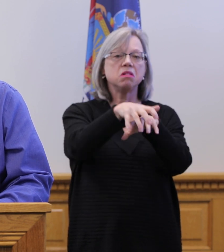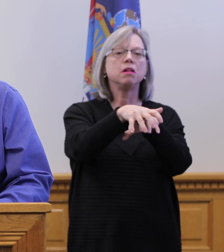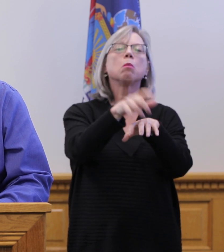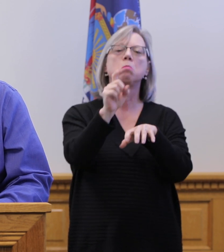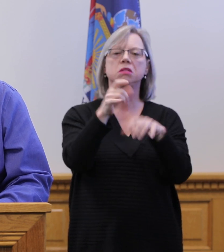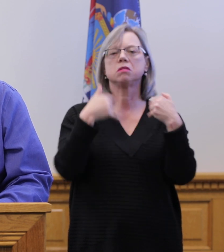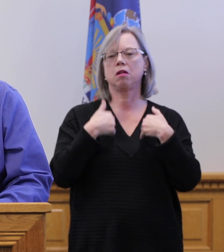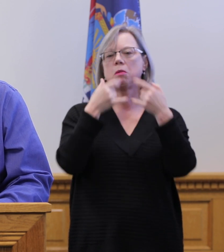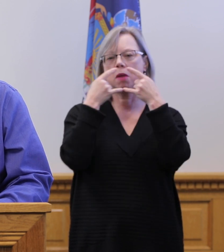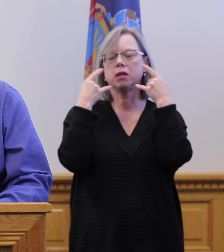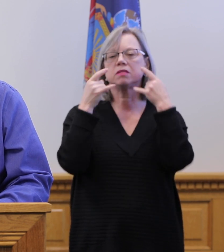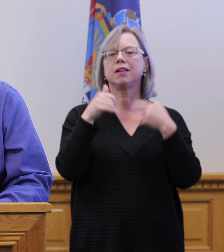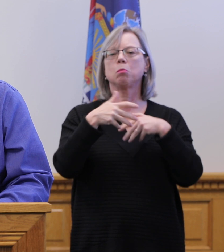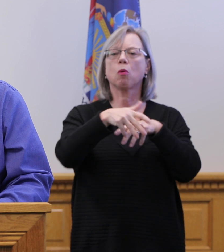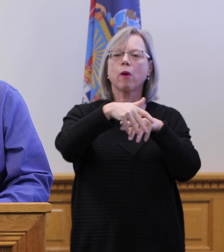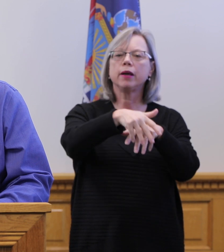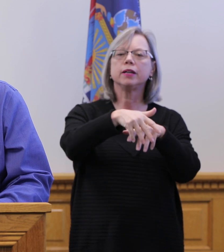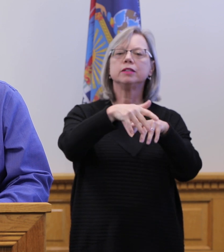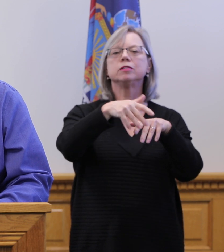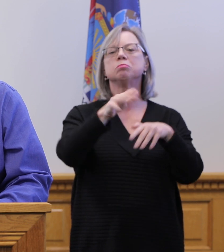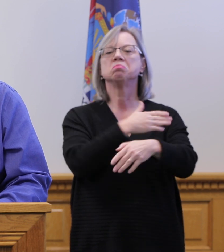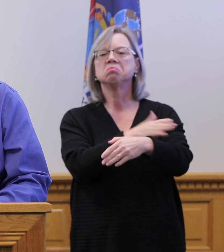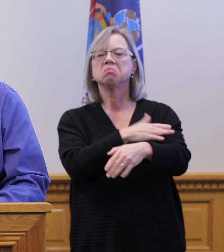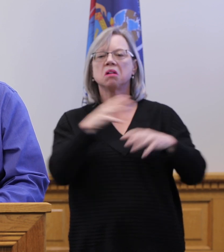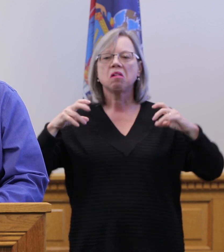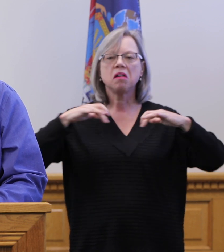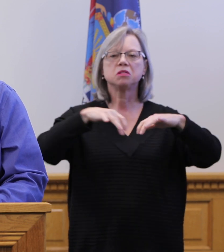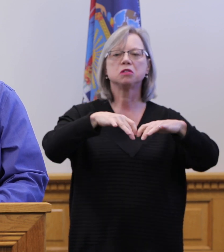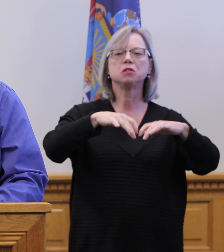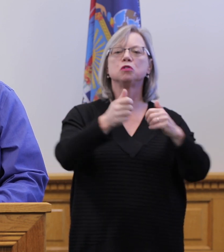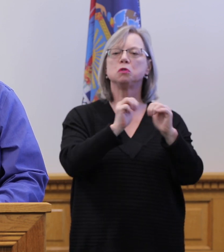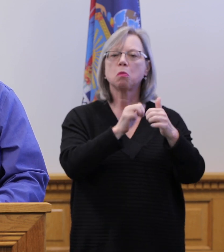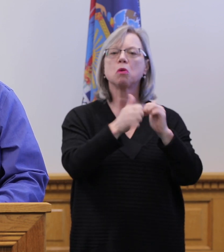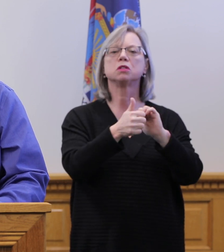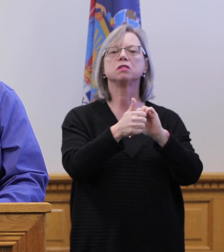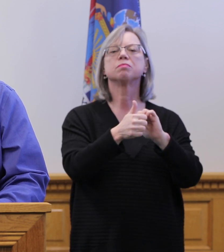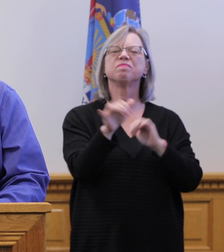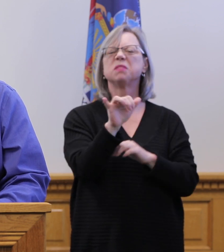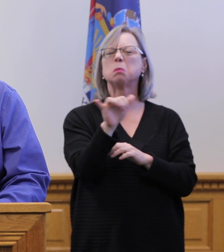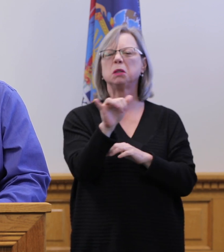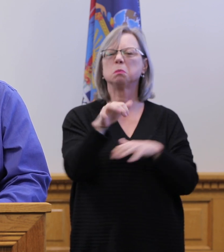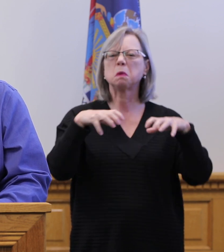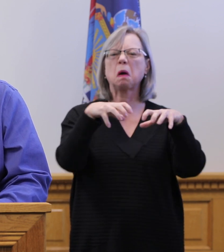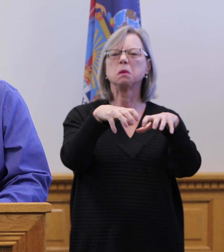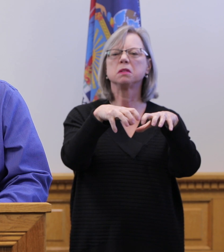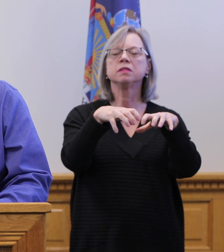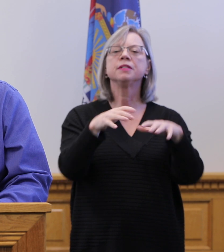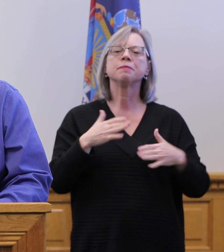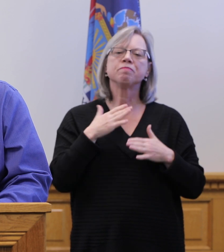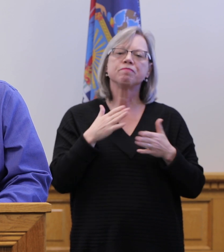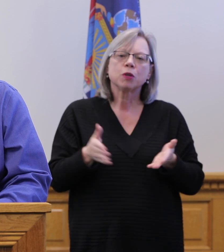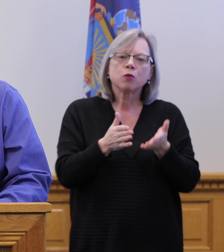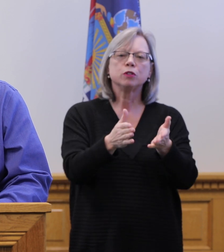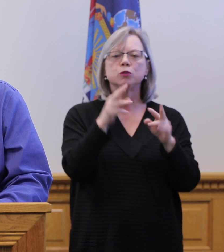situations. I encourage you to keep checking the New York State website to keep up with the latest guidance and updates. On